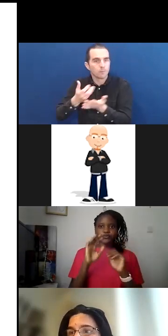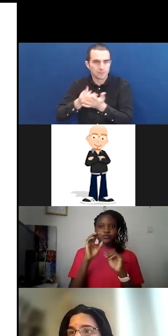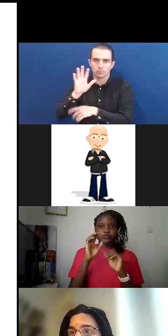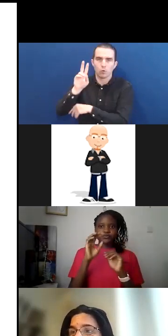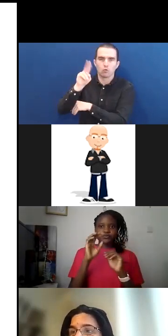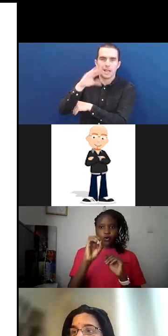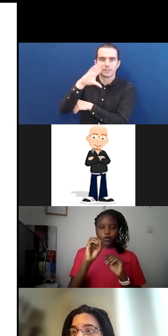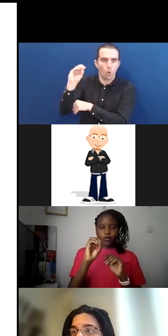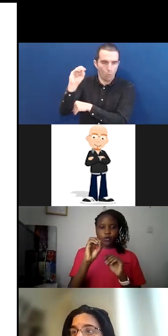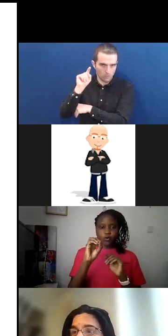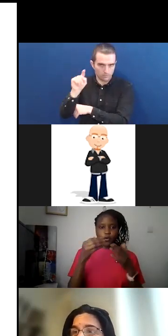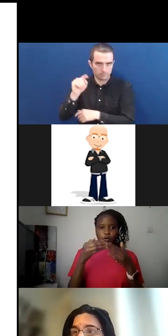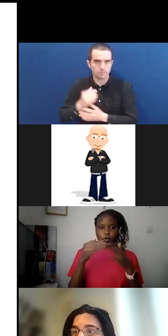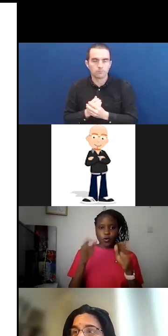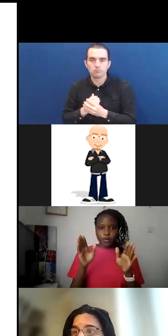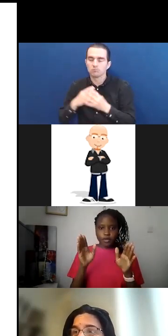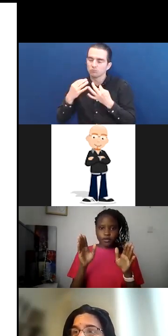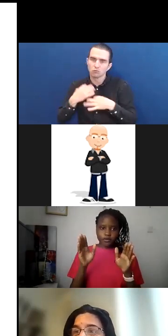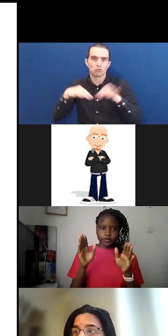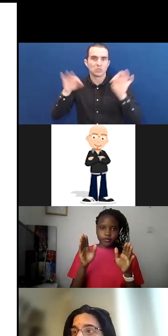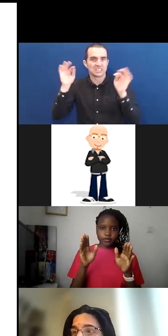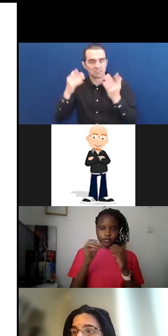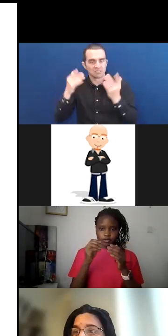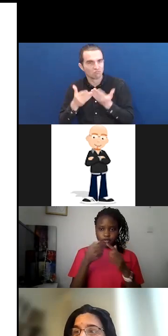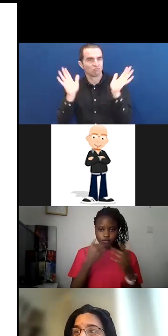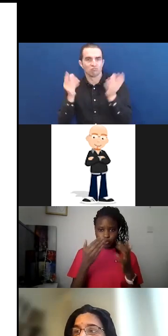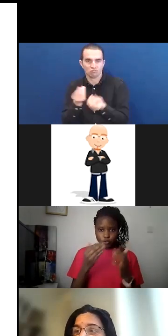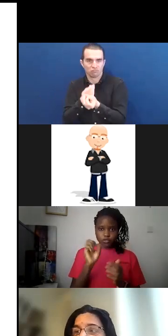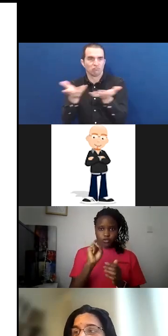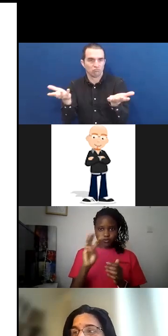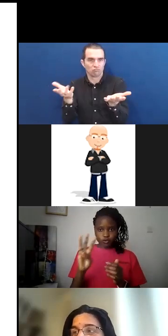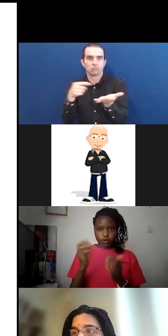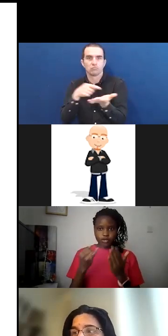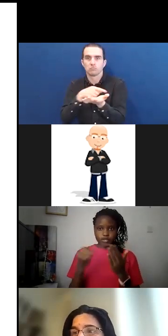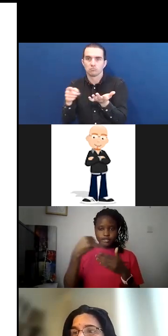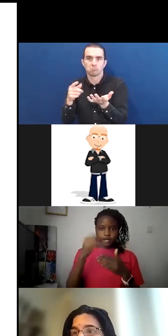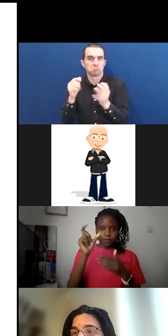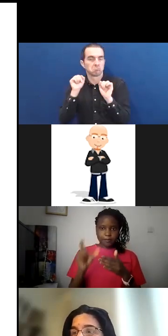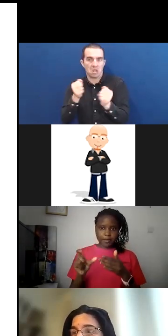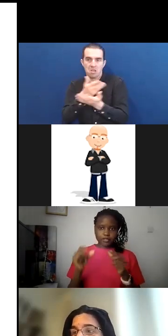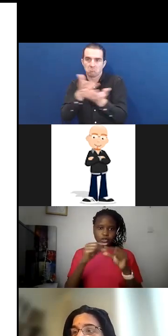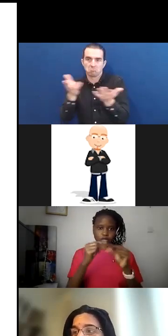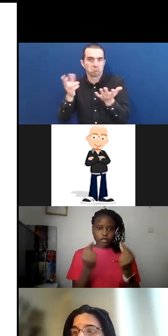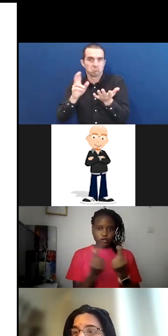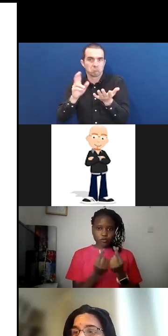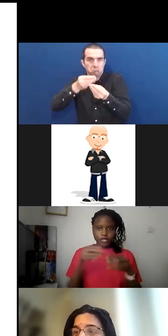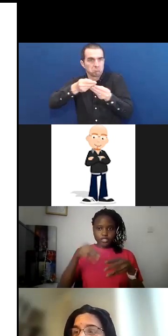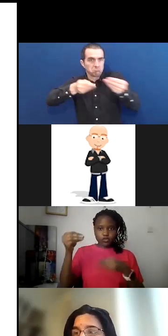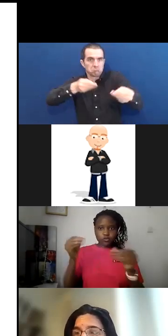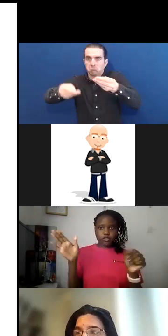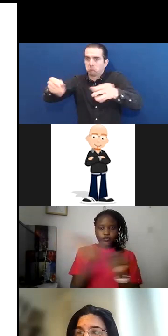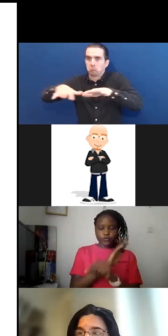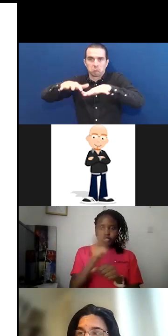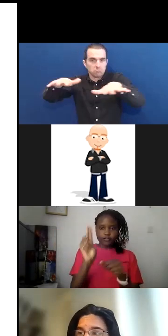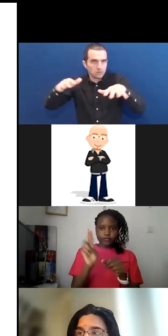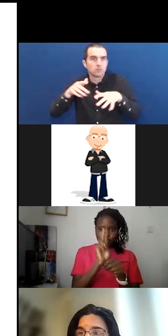we're talking about software that's designed by a person or group and then distributed freely for use, open access,